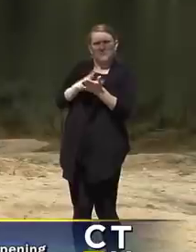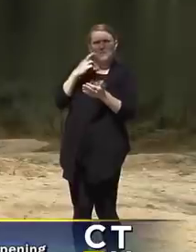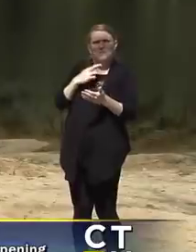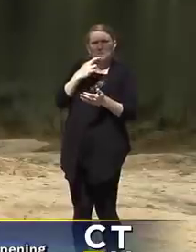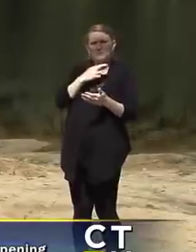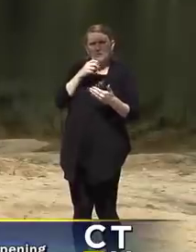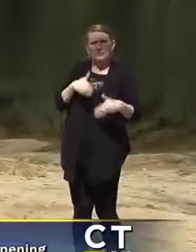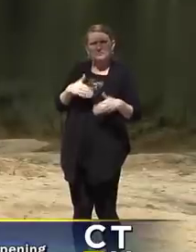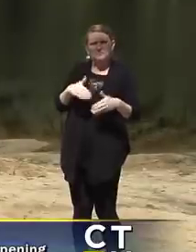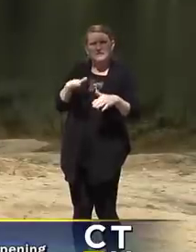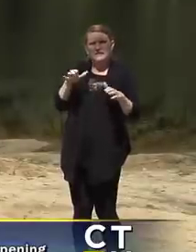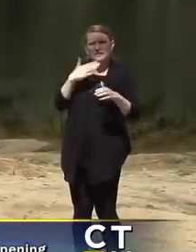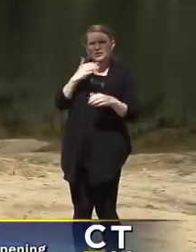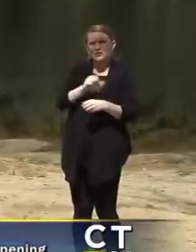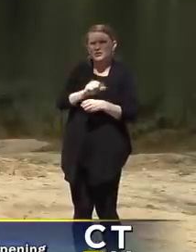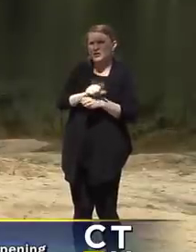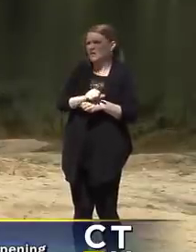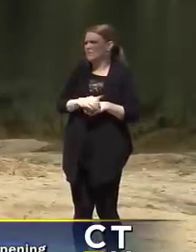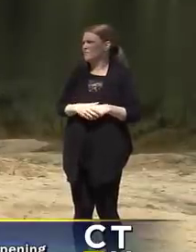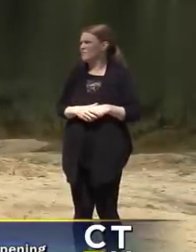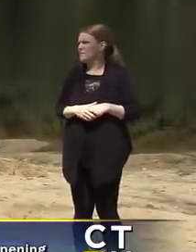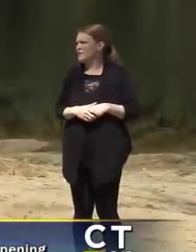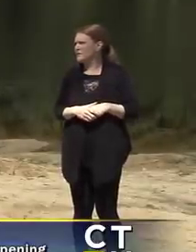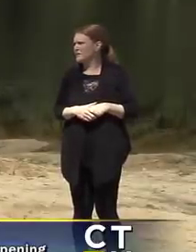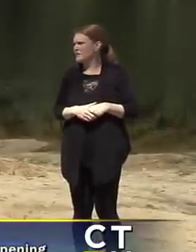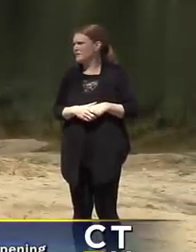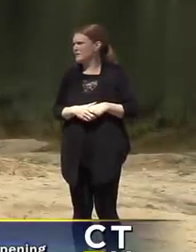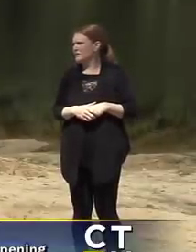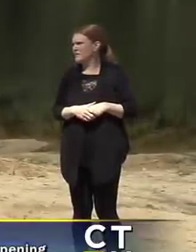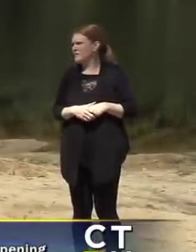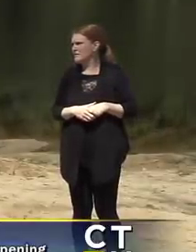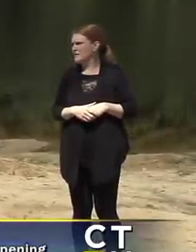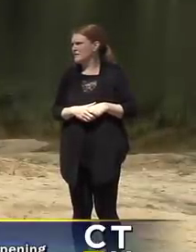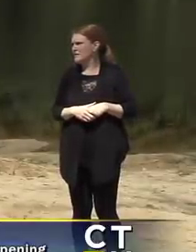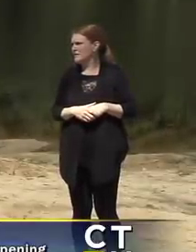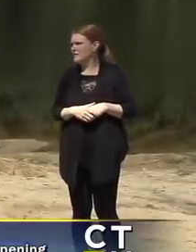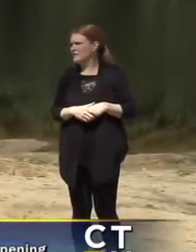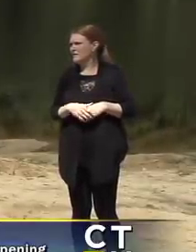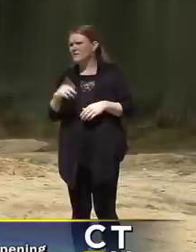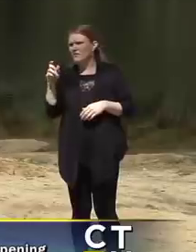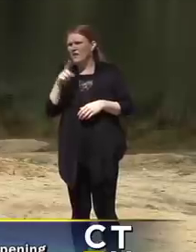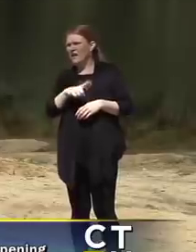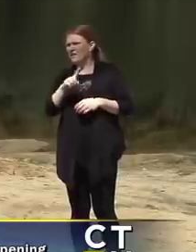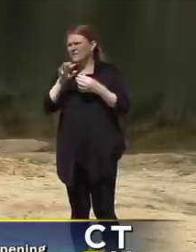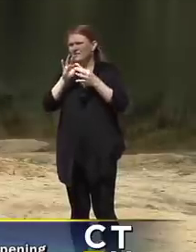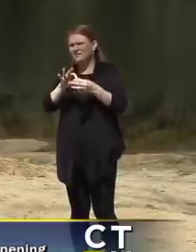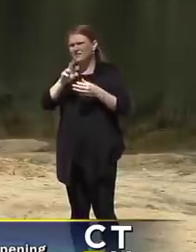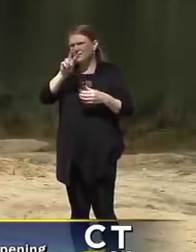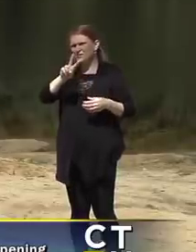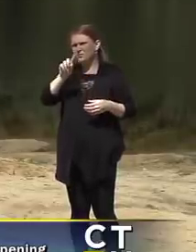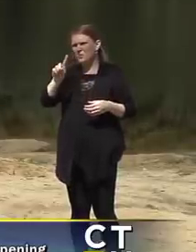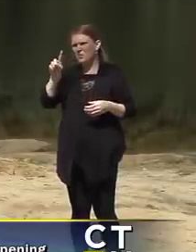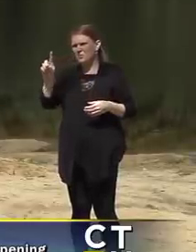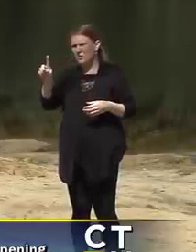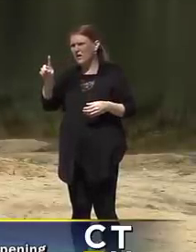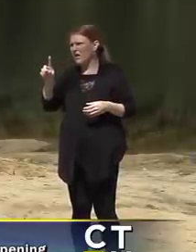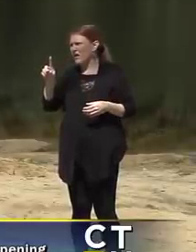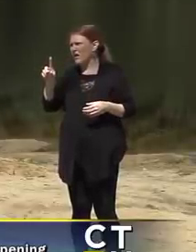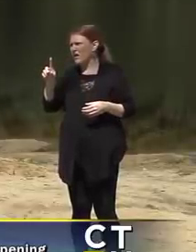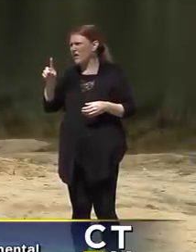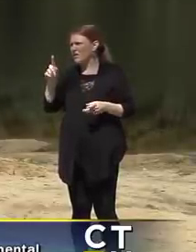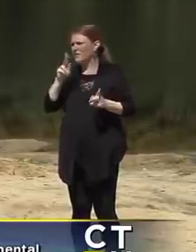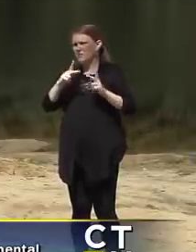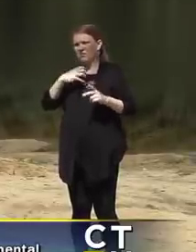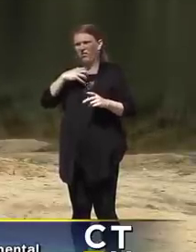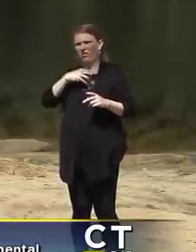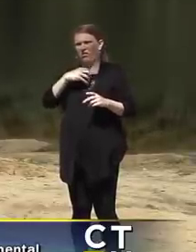are being told that there's no setup yet on 211, and they should call either the grocery store where